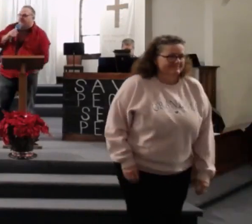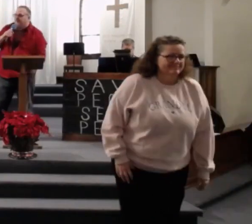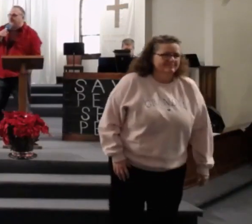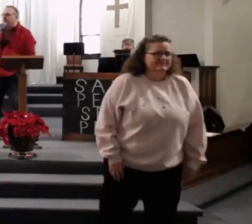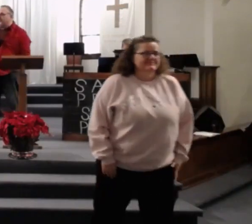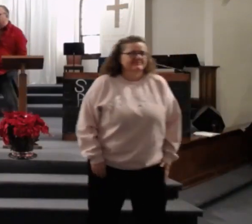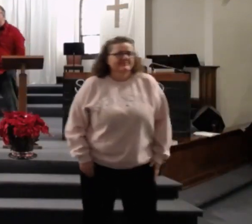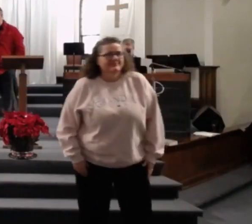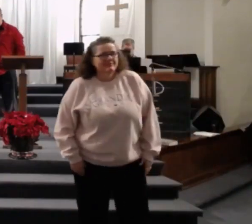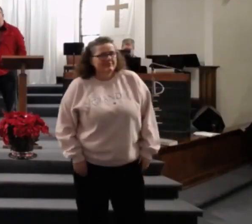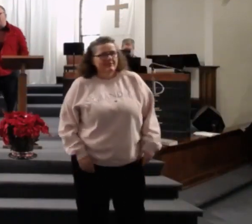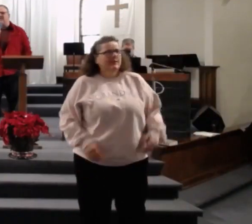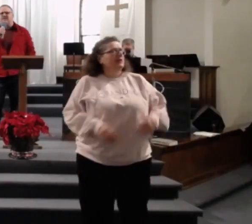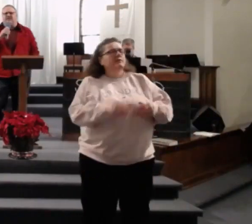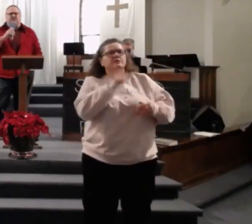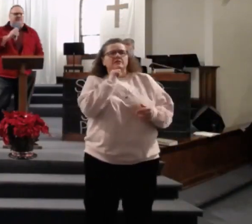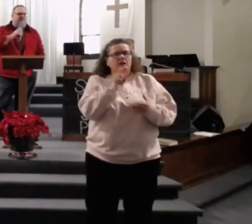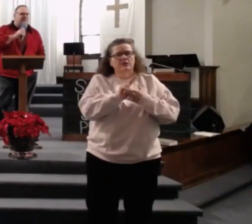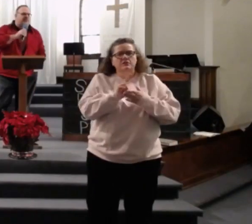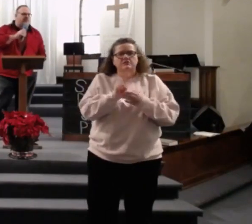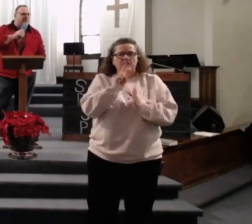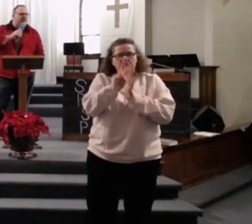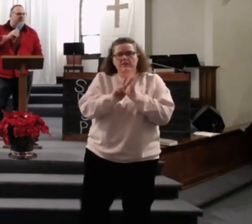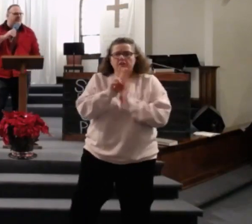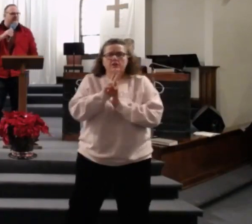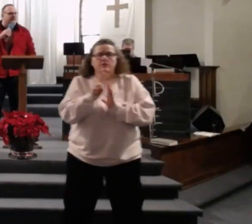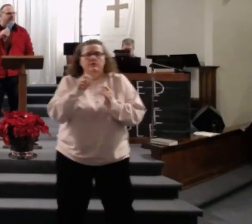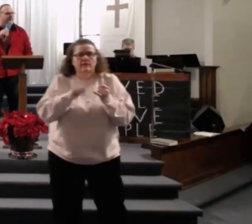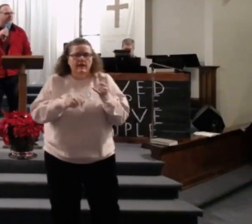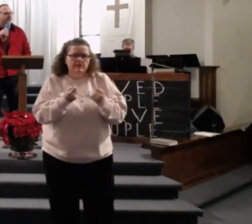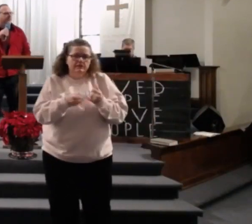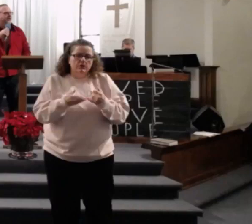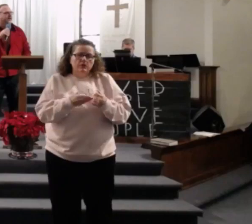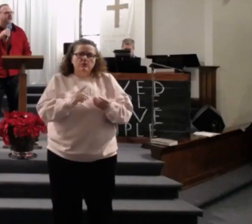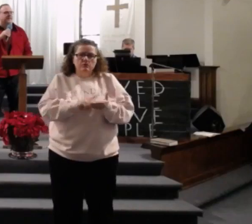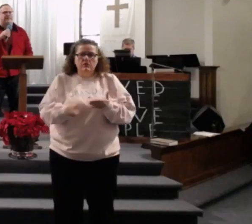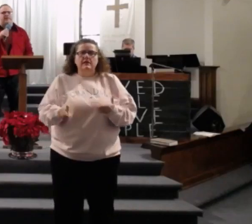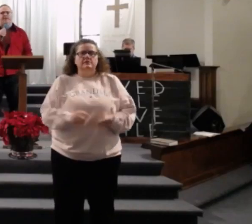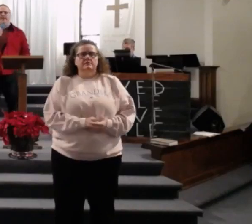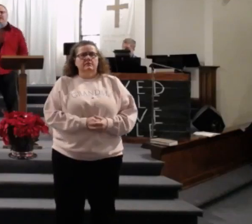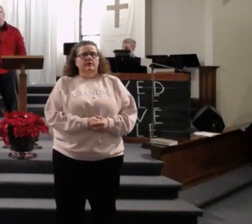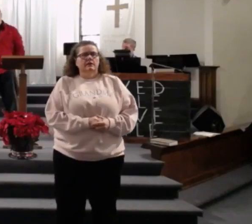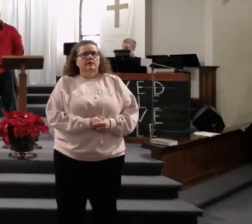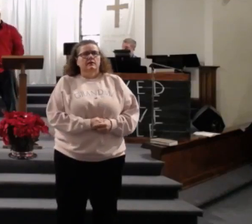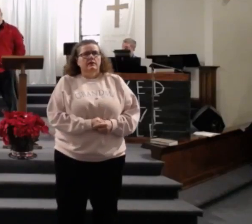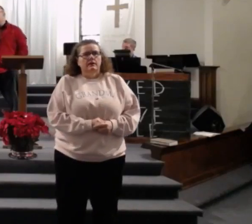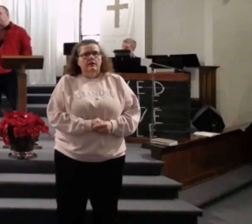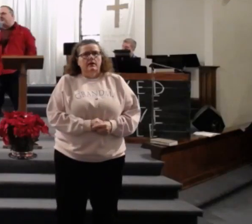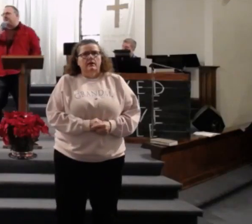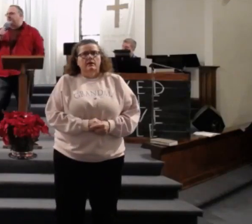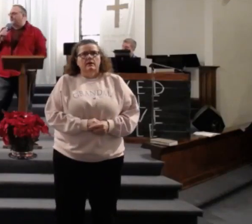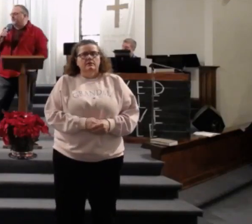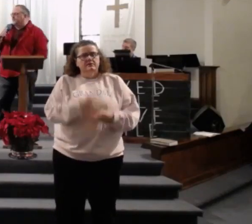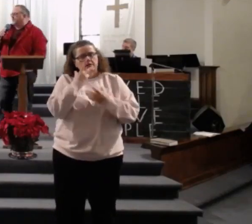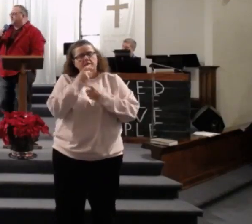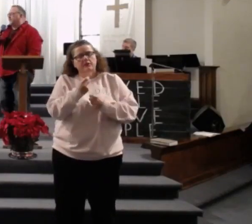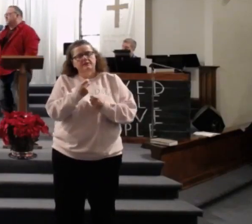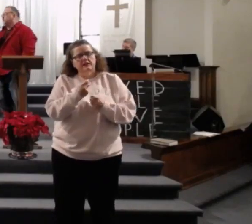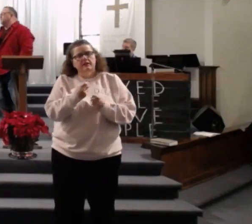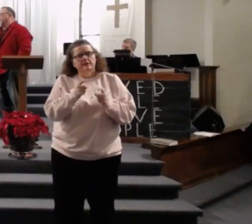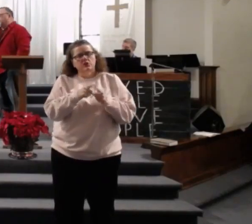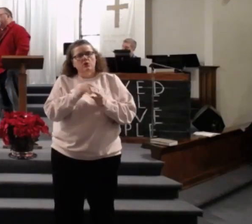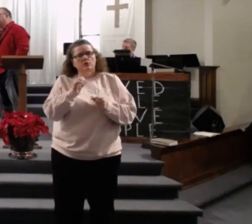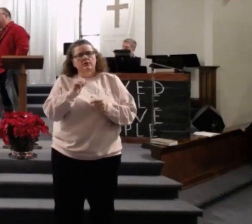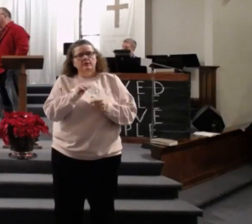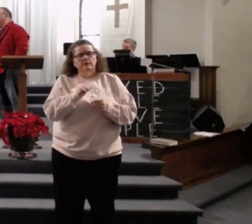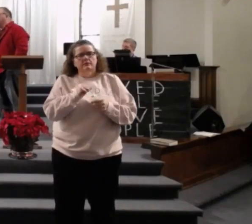I've skipped the video the last couple of weeks for a variety of reasons. One, I didn't really think we needed them. And it was interesting. I told Isaac, I said, Isaac,